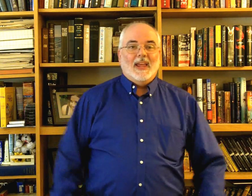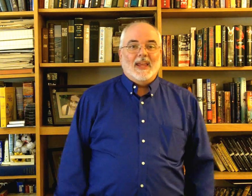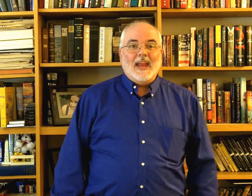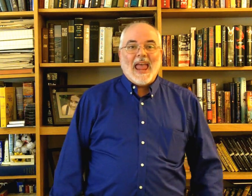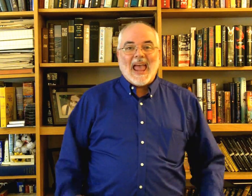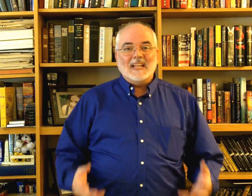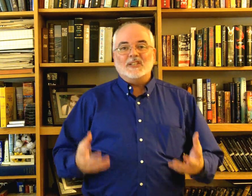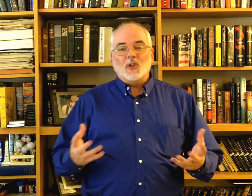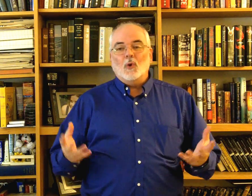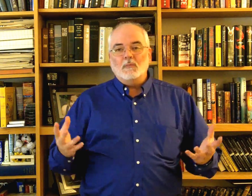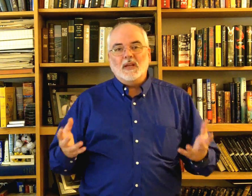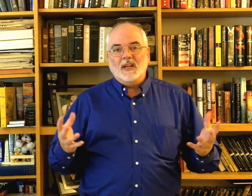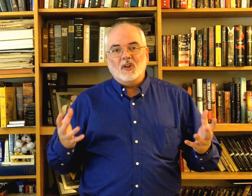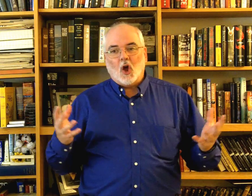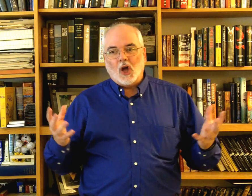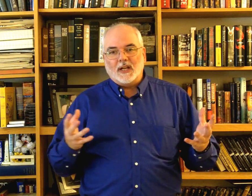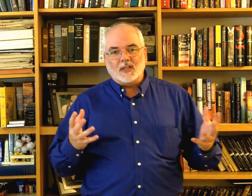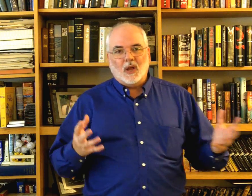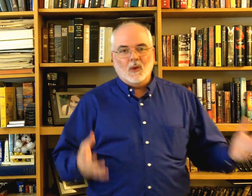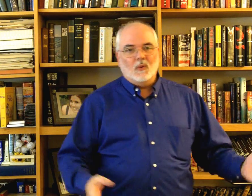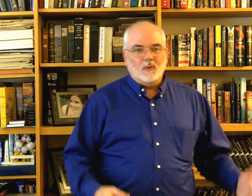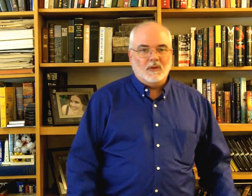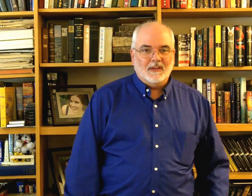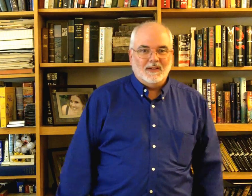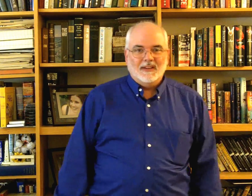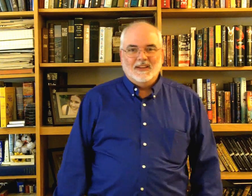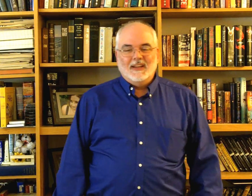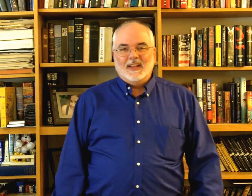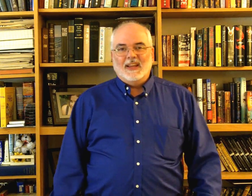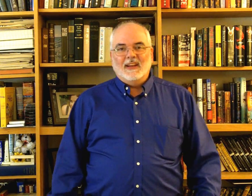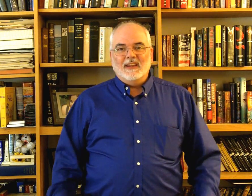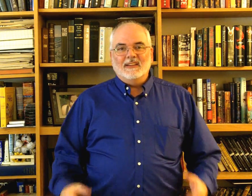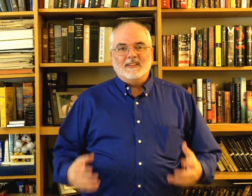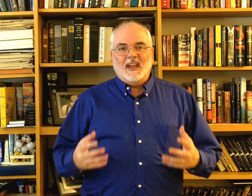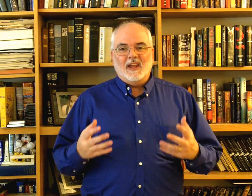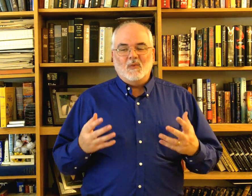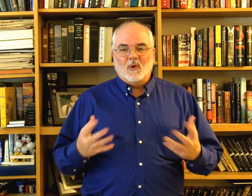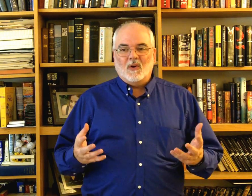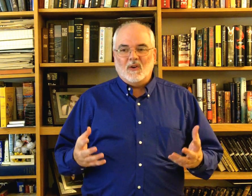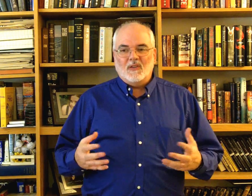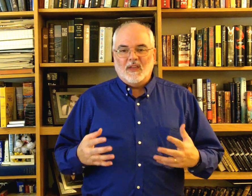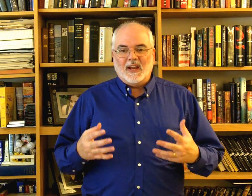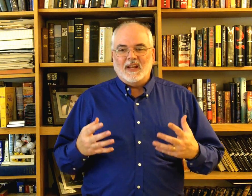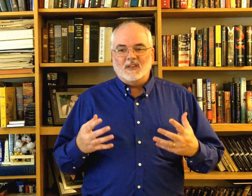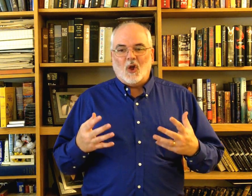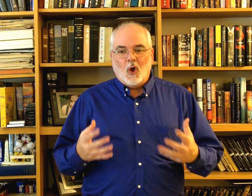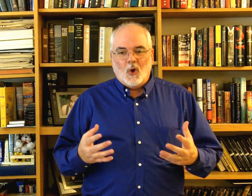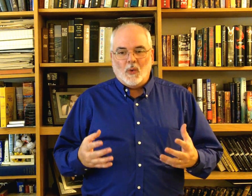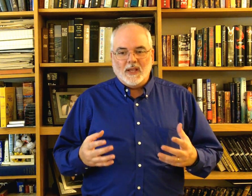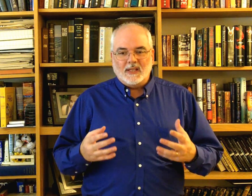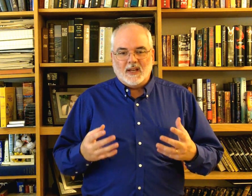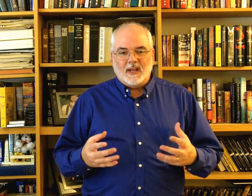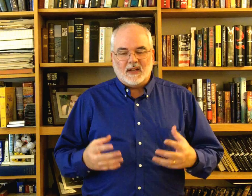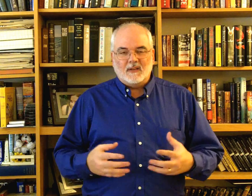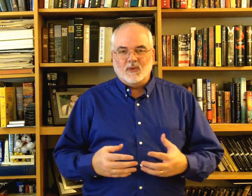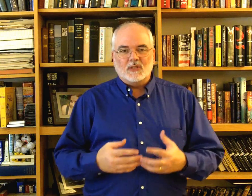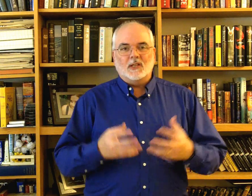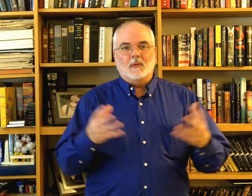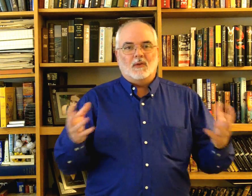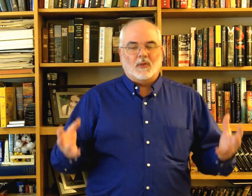It has no meaning on its own. It is a word that is always connected with some other